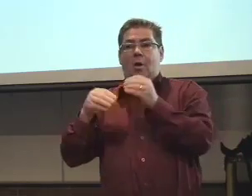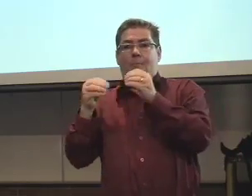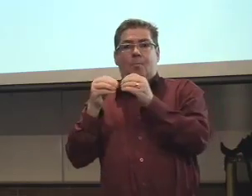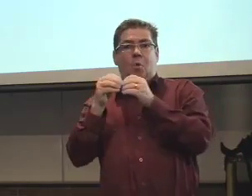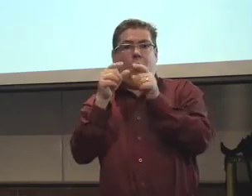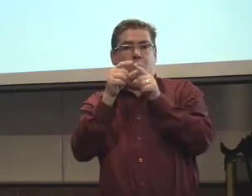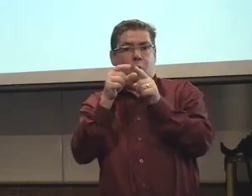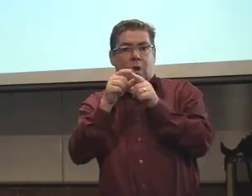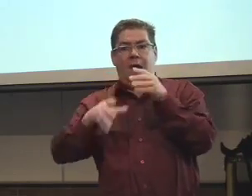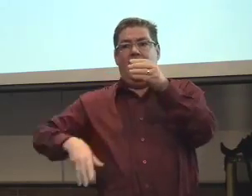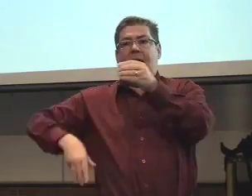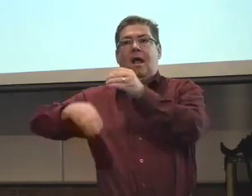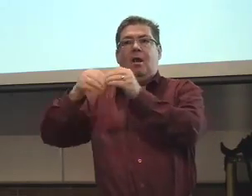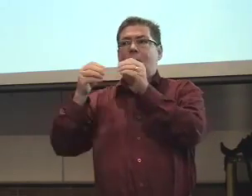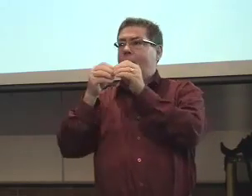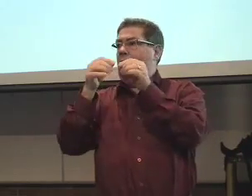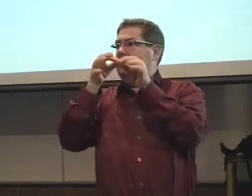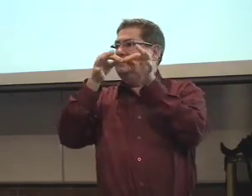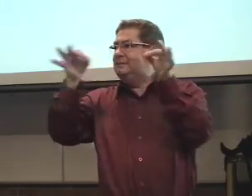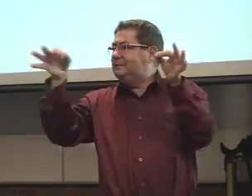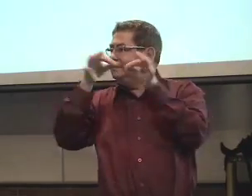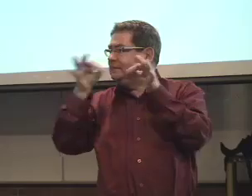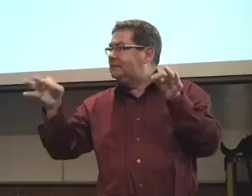sentence length, by kind of words that go in,